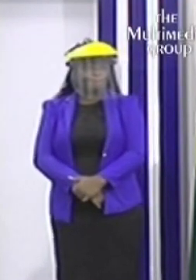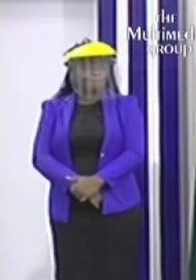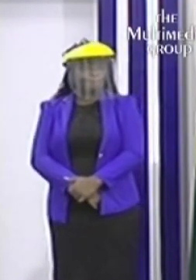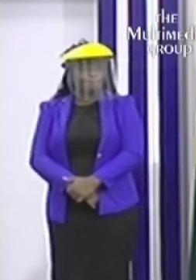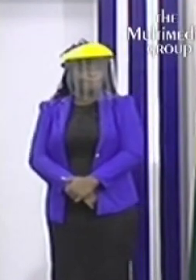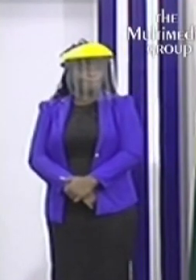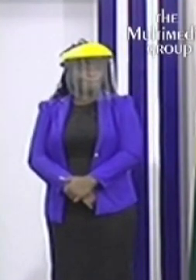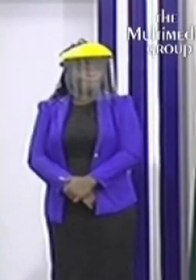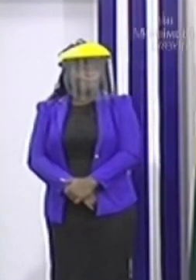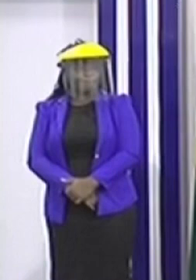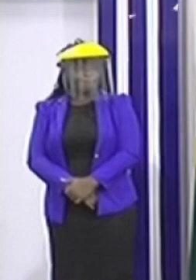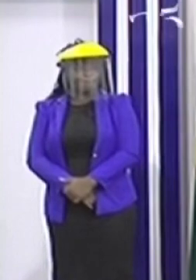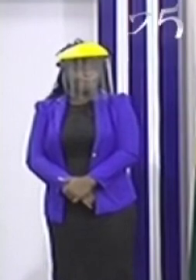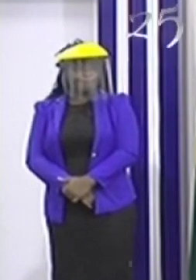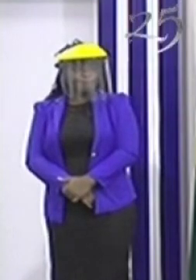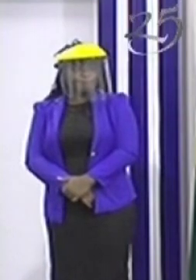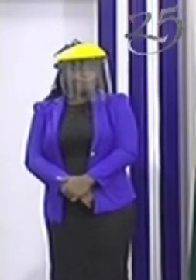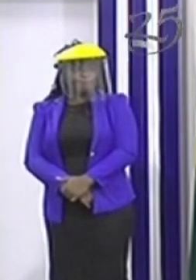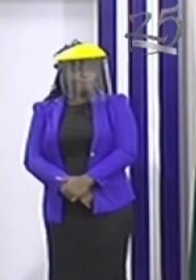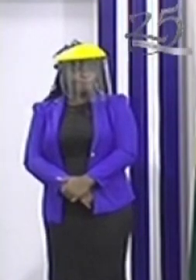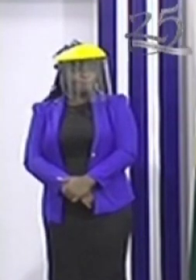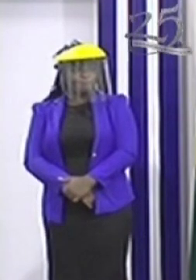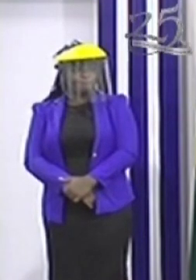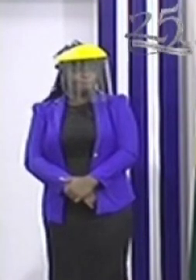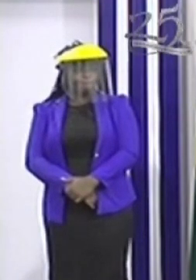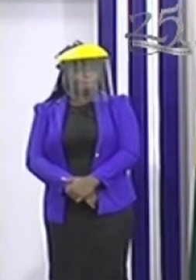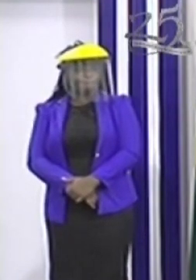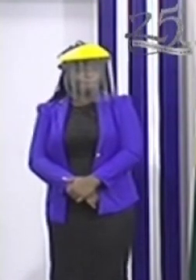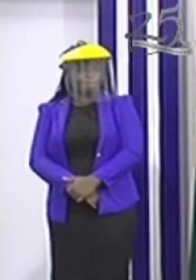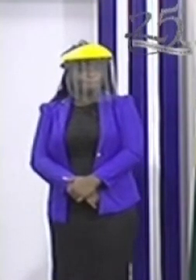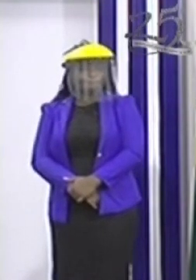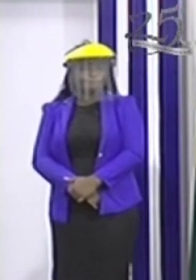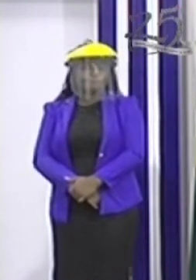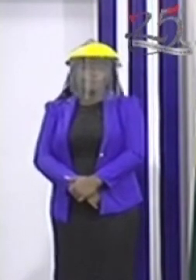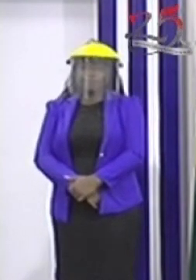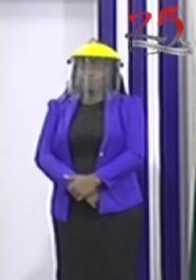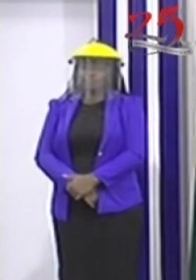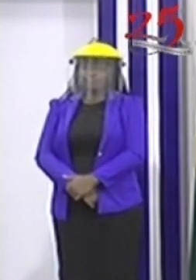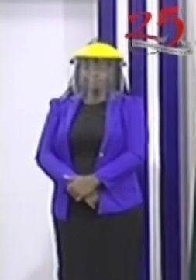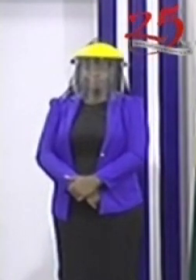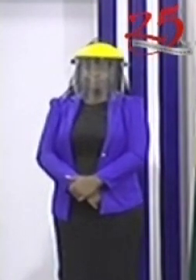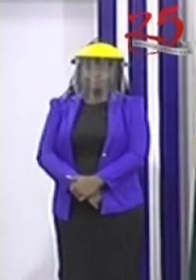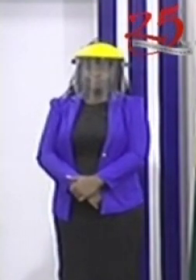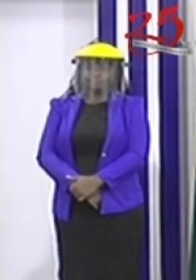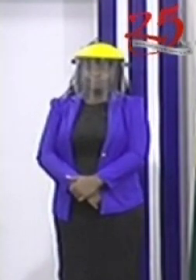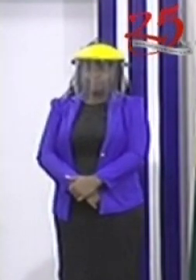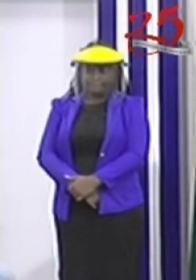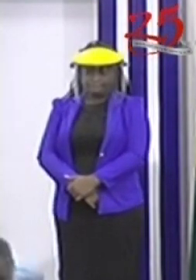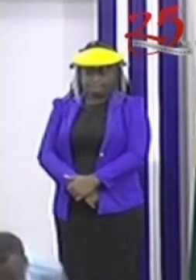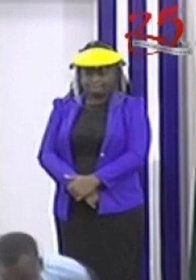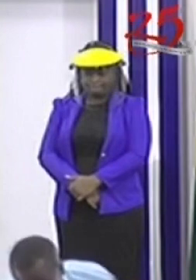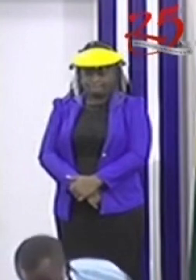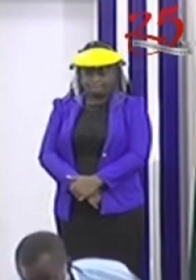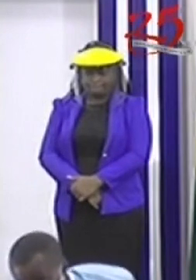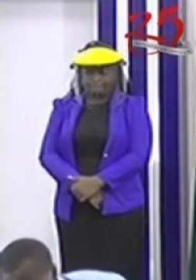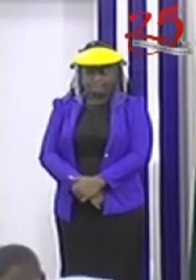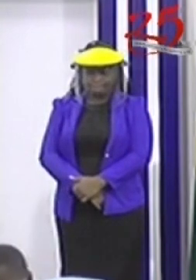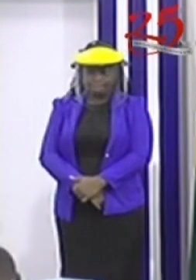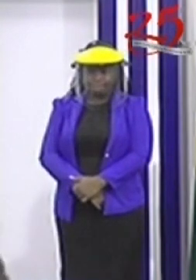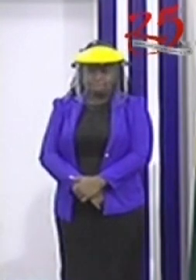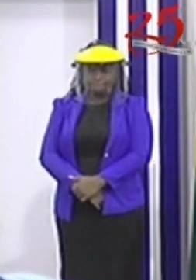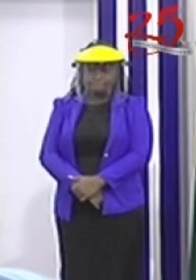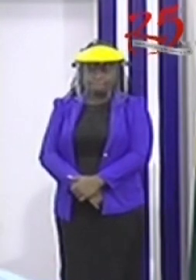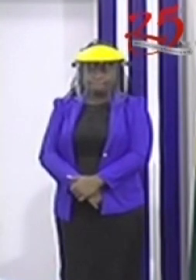mosques being filled are that Ghanaians are out there saying their relatives were committed and